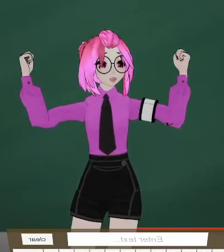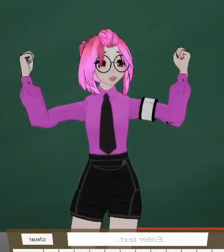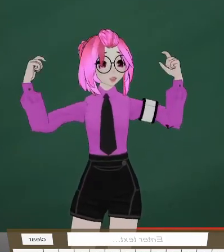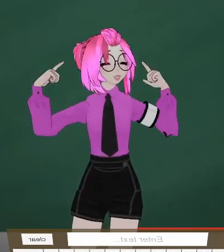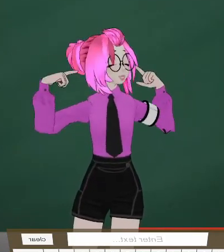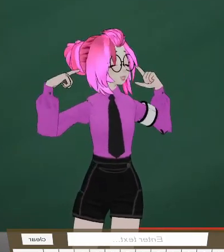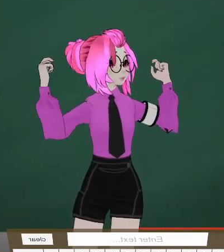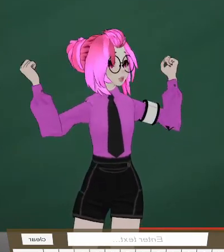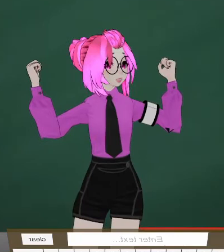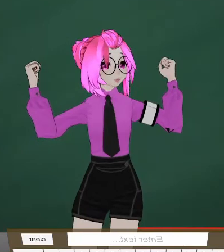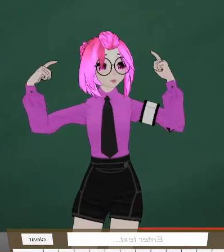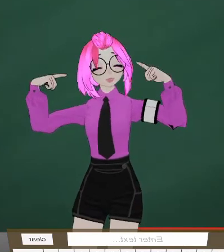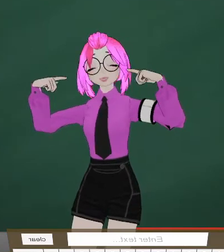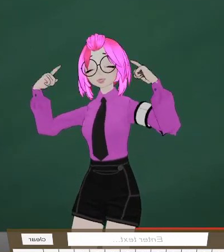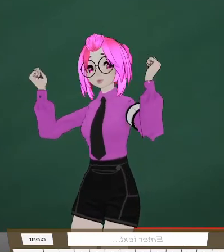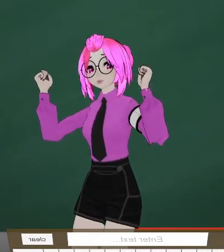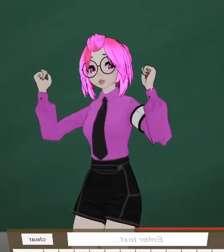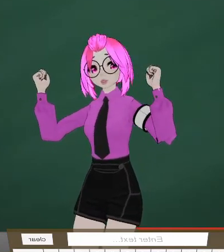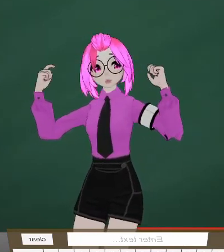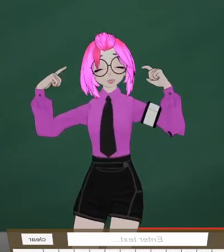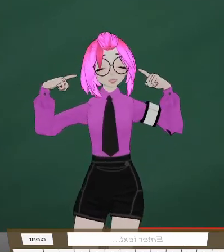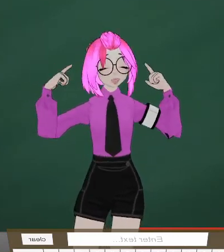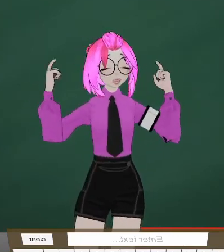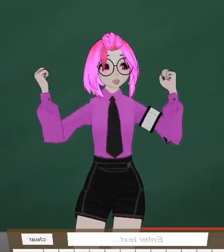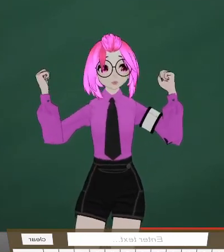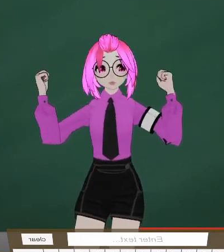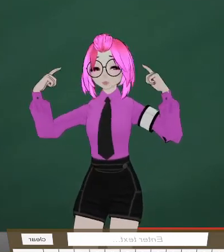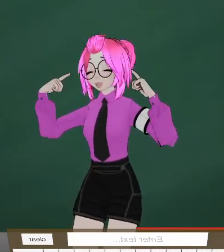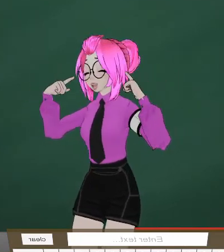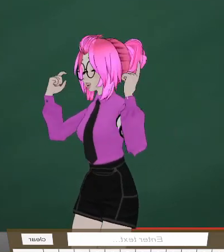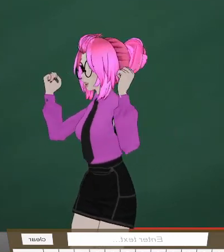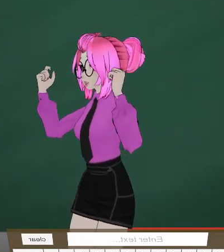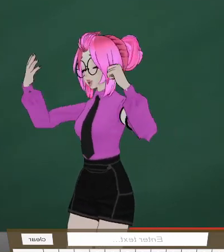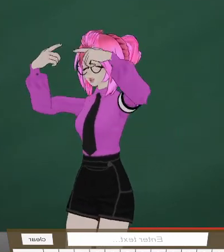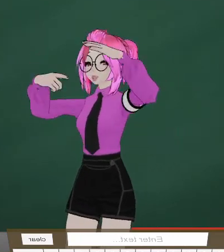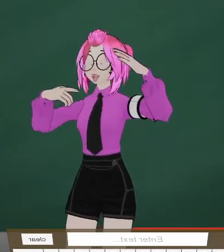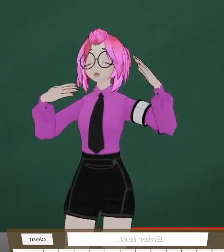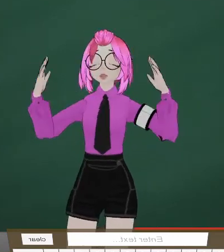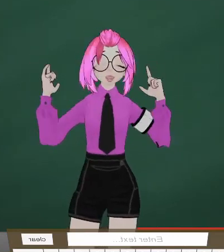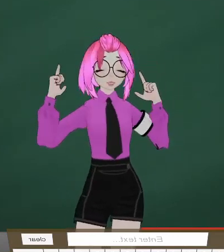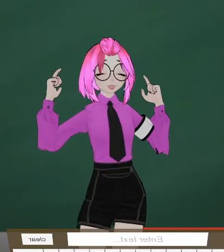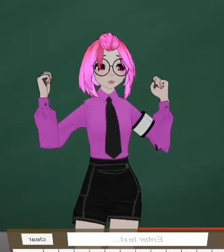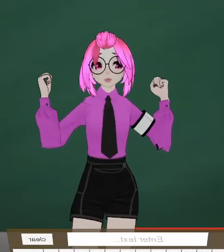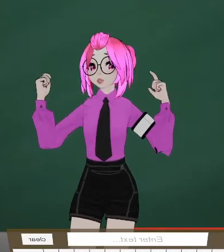poignant ears elf elf just like that i was actually going to teach that one but i forgot thank you elf